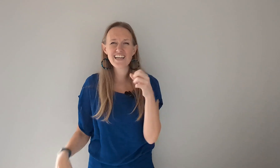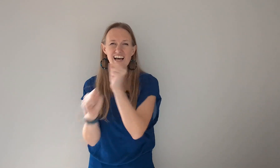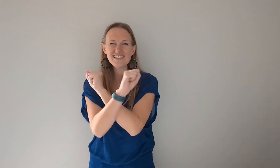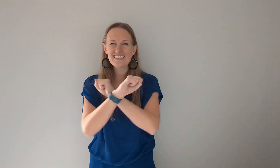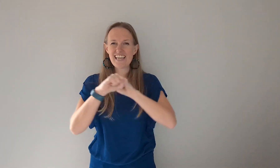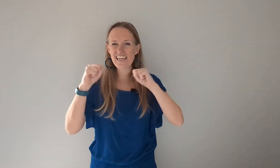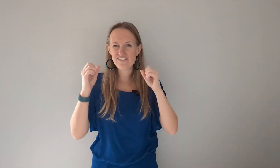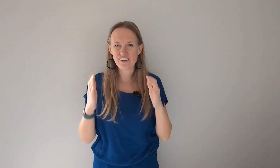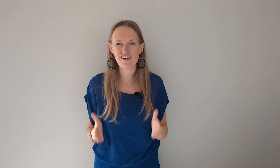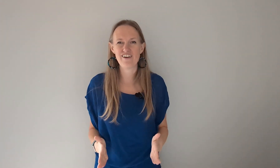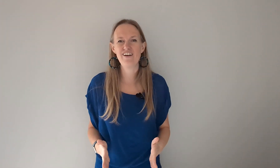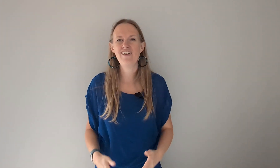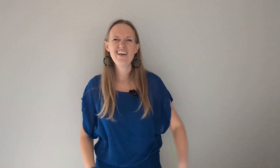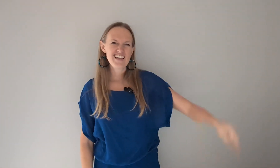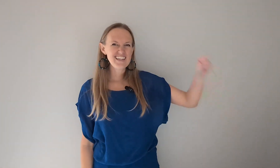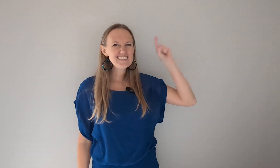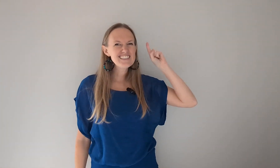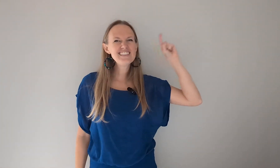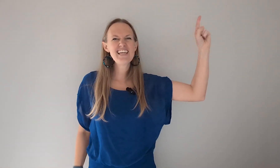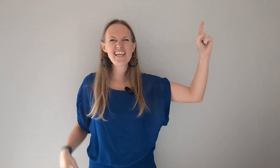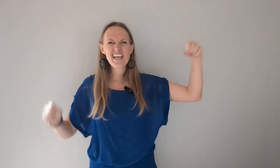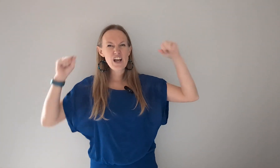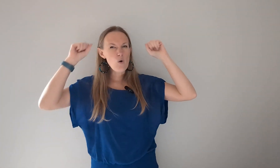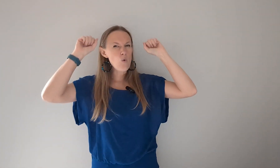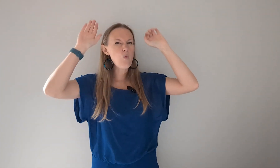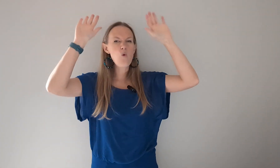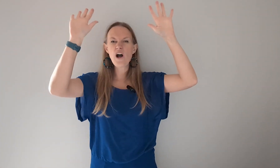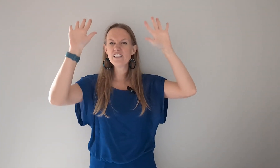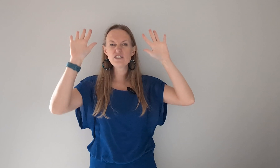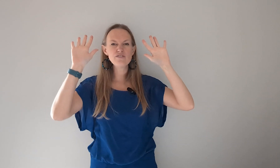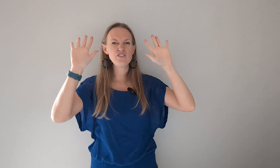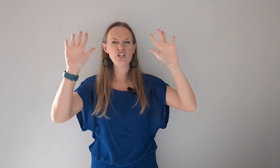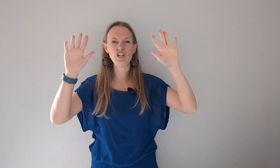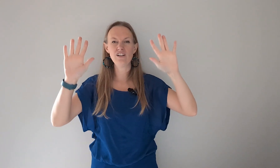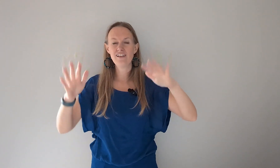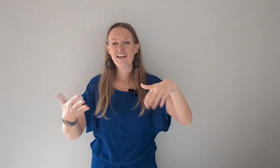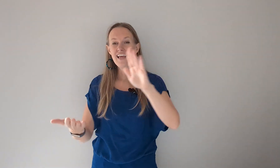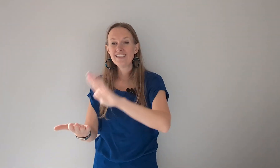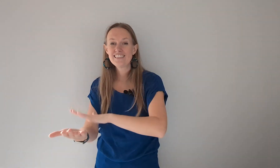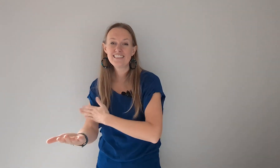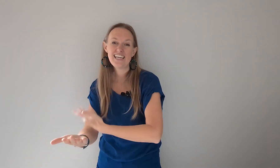a Savior! Isn't he wonderful?